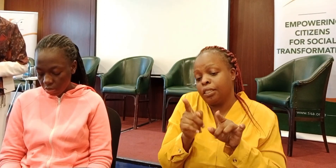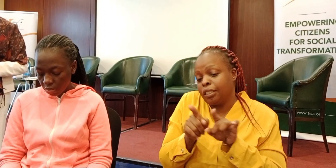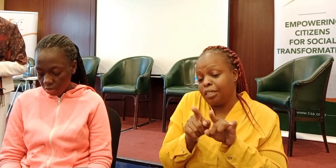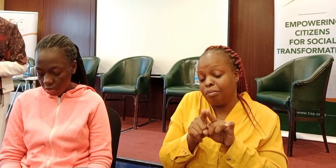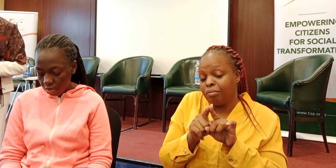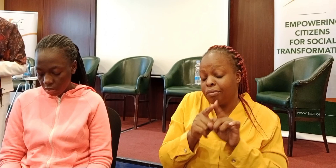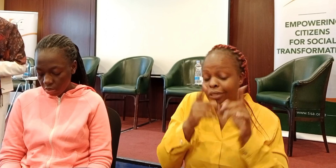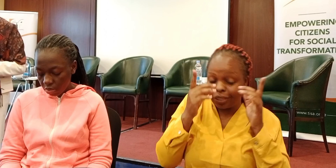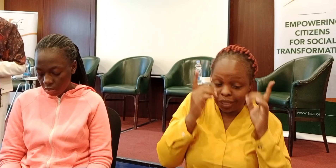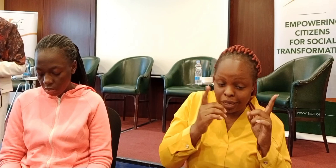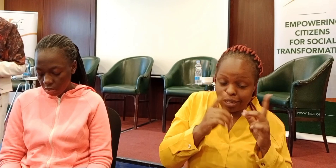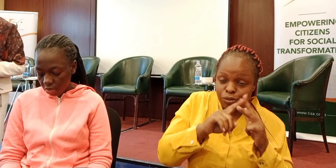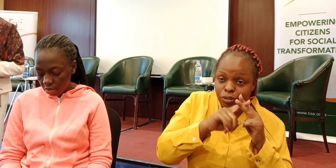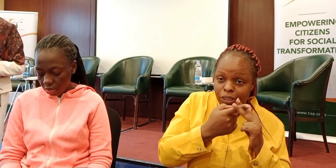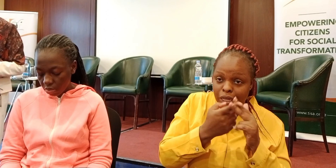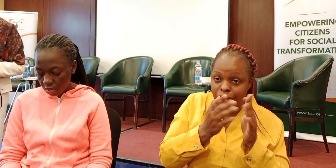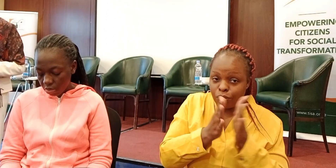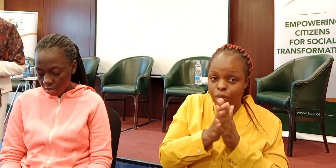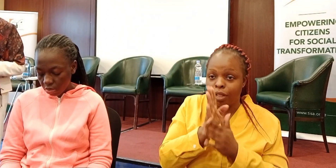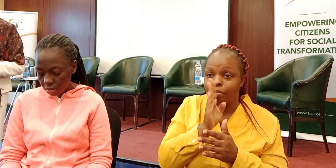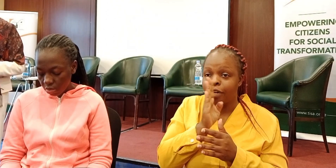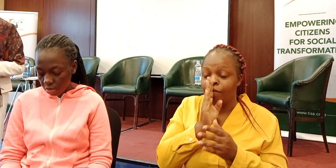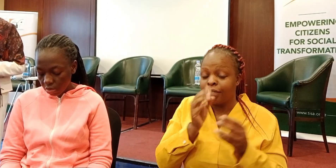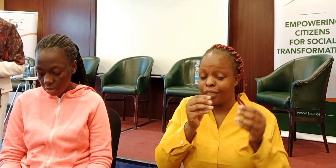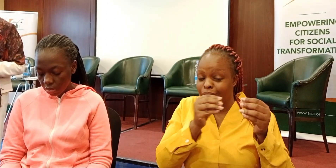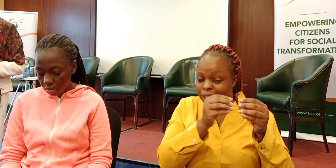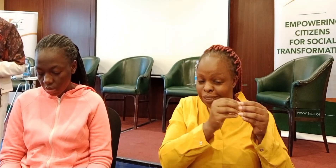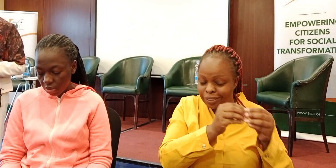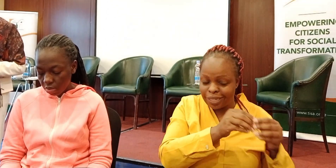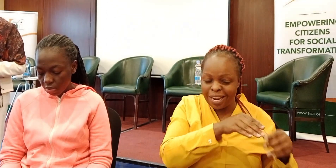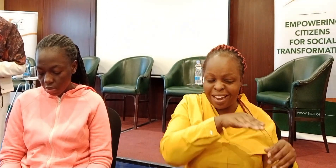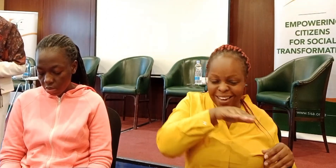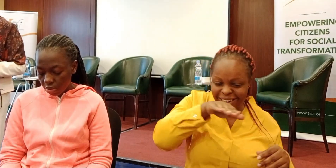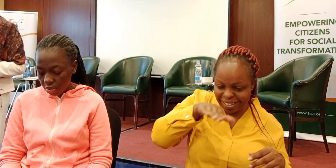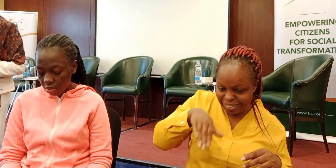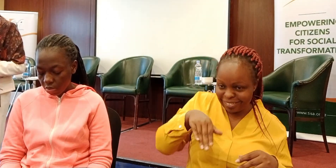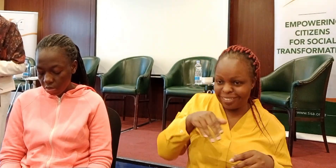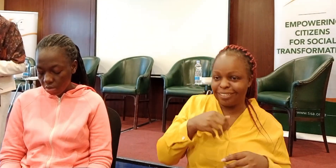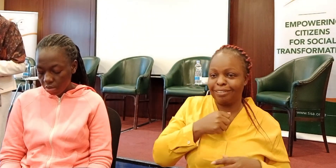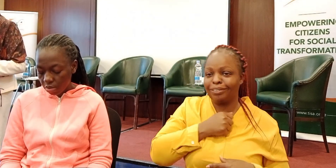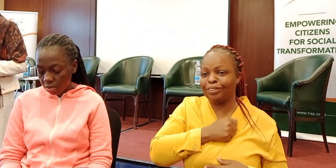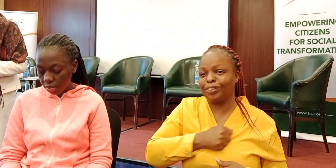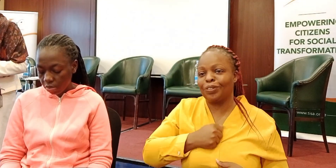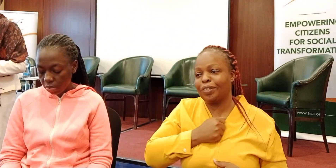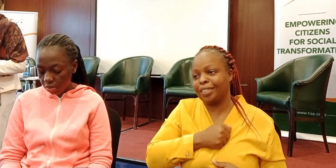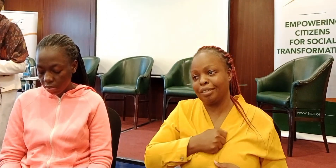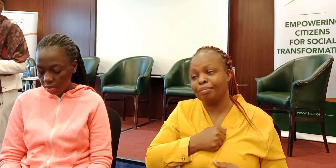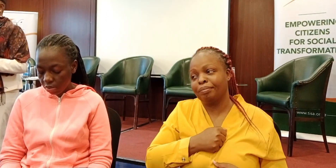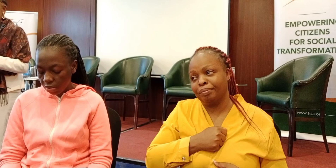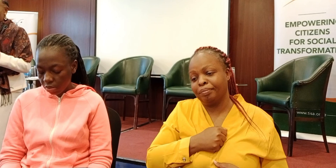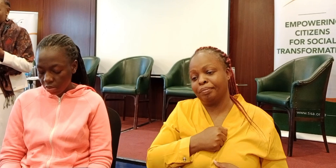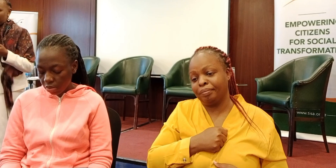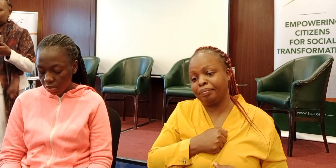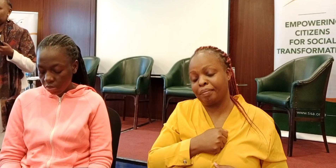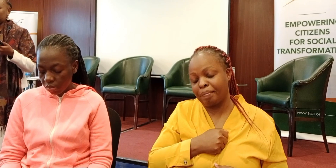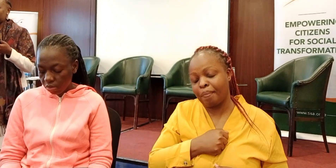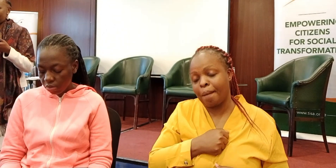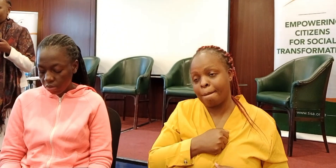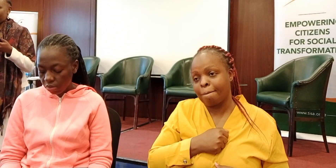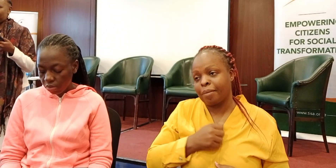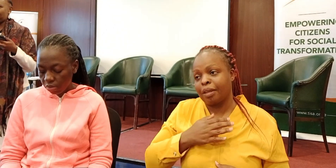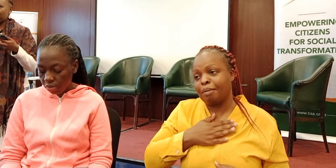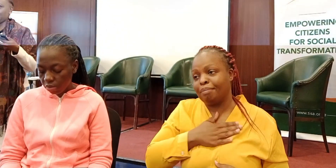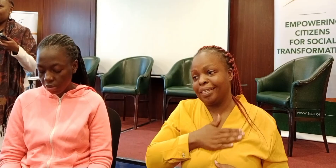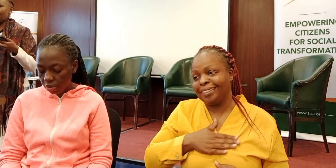all start in breakfast meetings na zikachelewa, and we sincerely apologize for that.